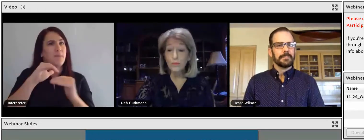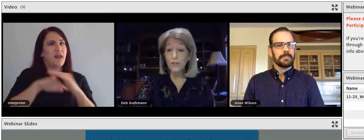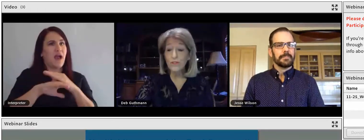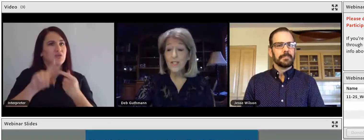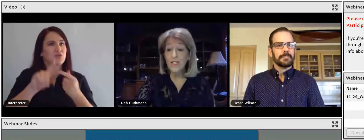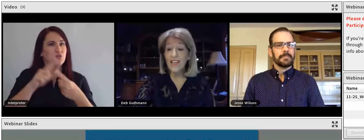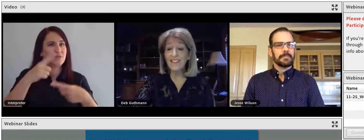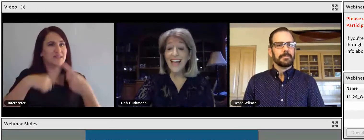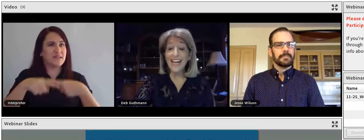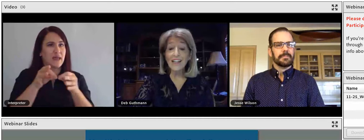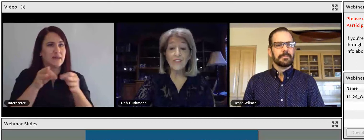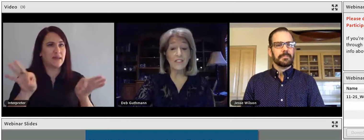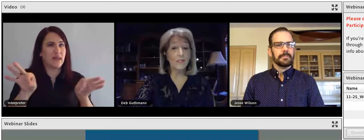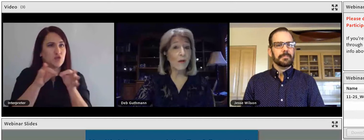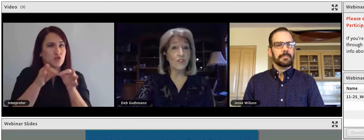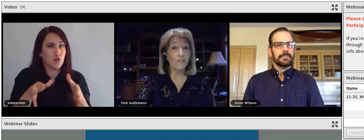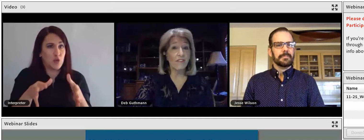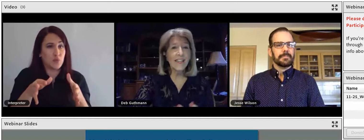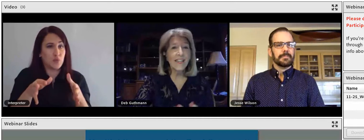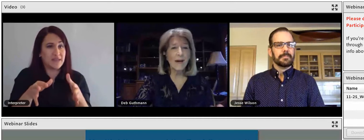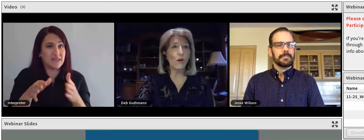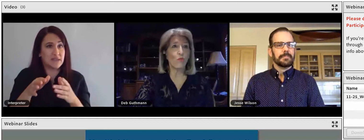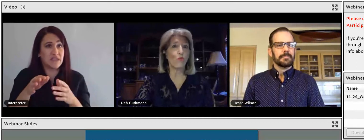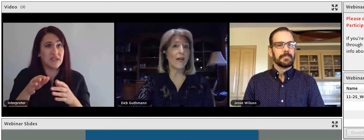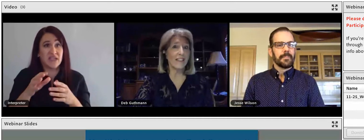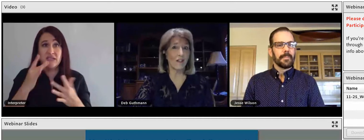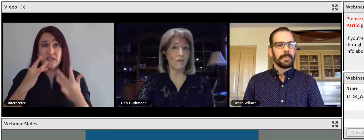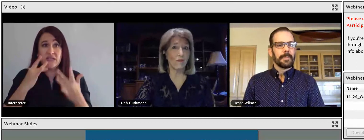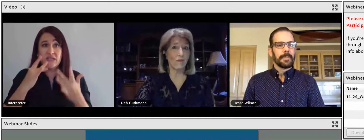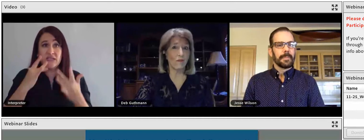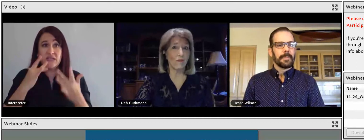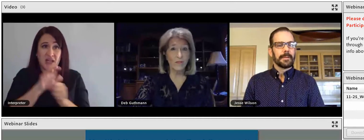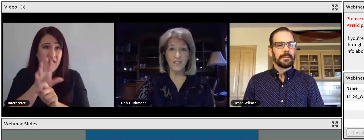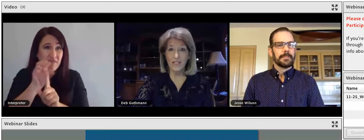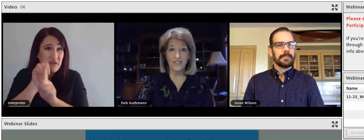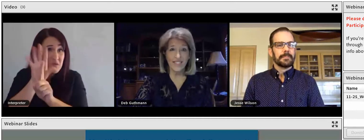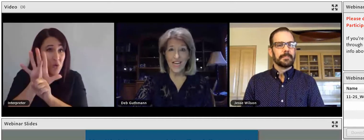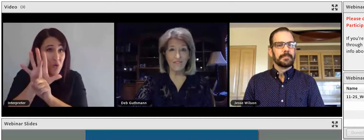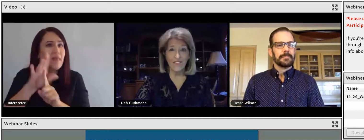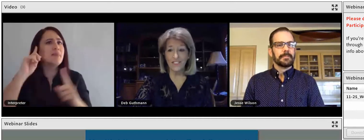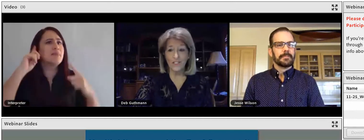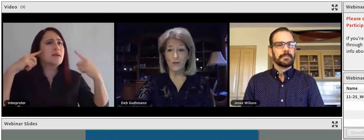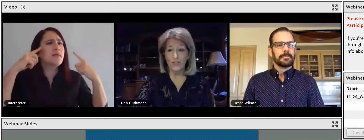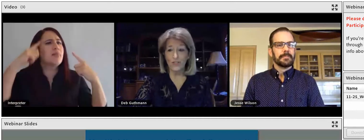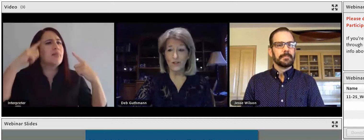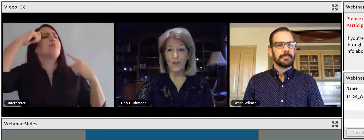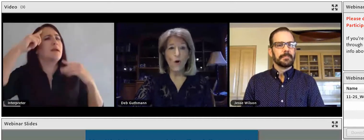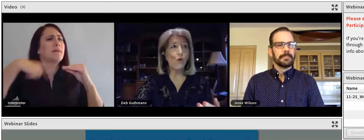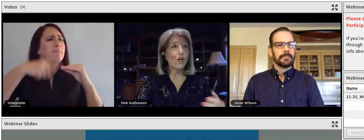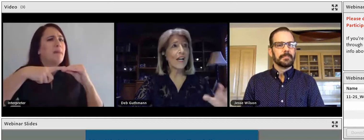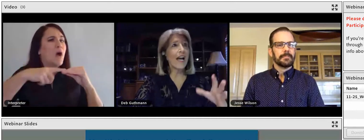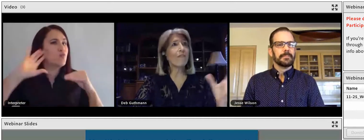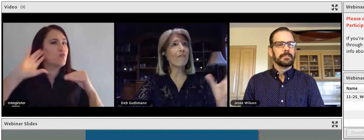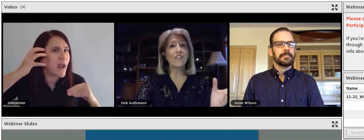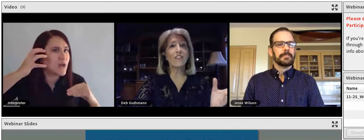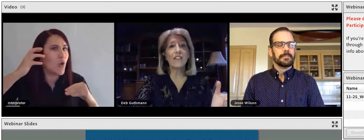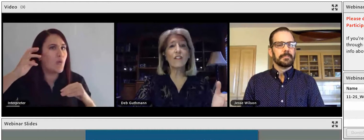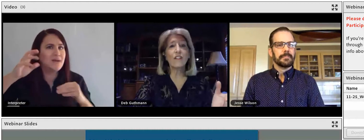language interpreters, lack of exposure, think about radio. A deaf person doesn't have that exposure.